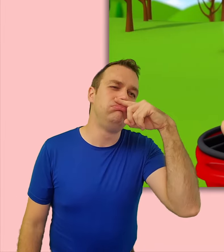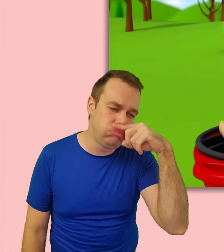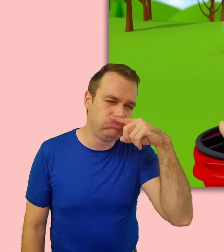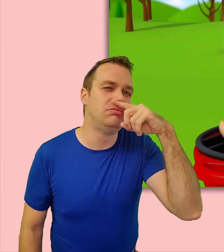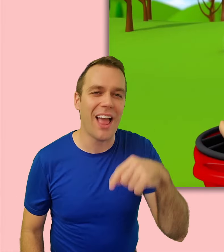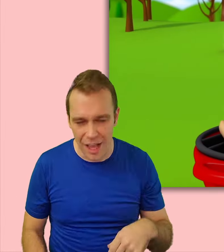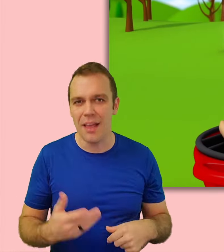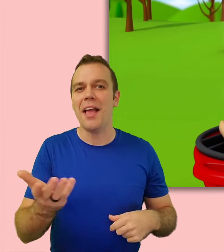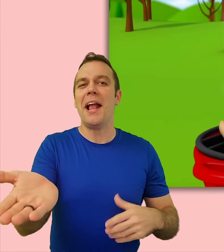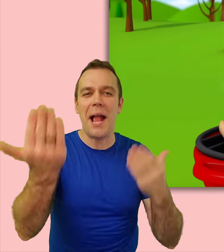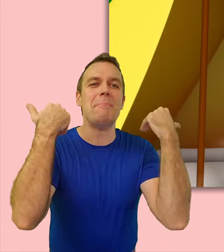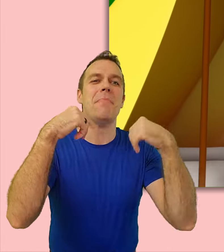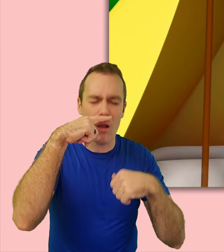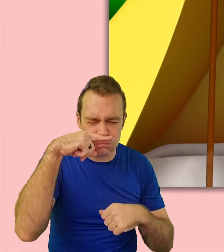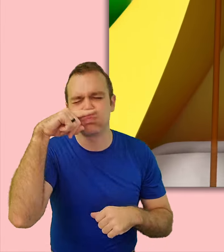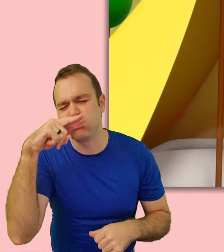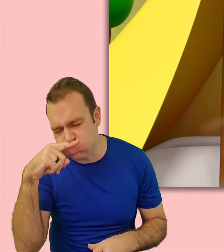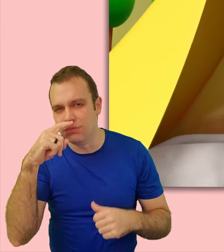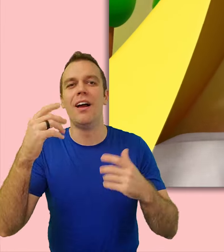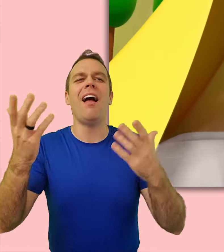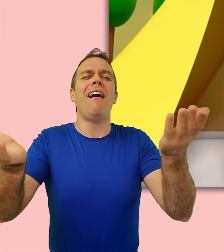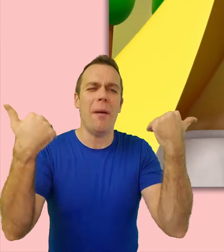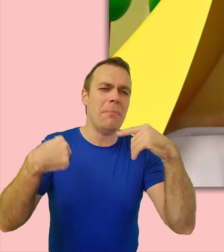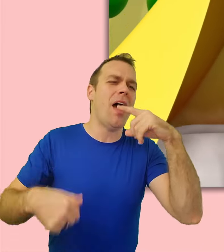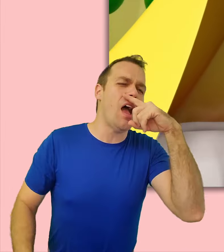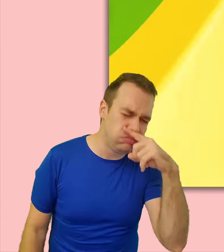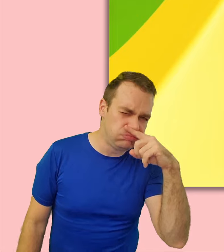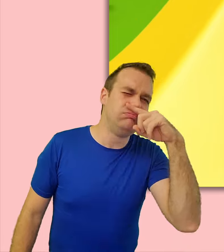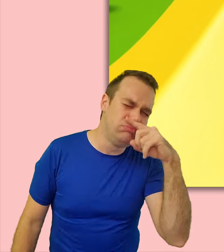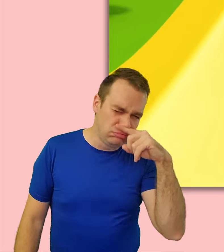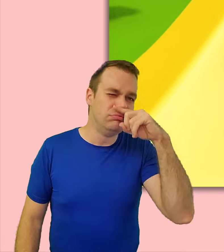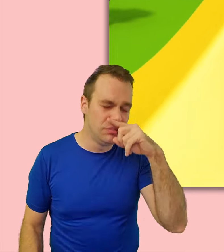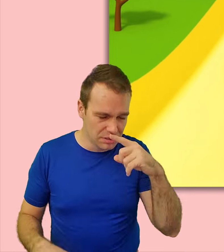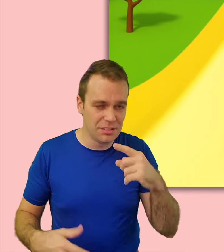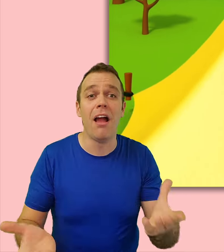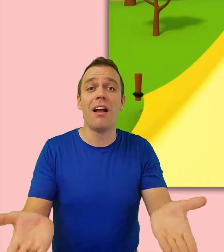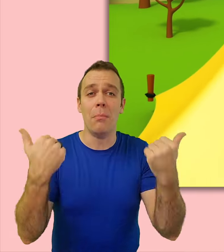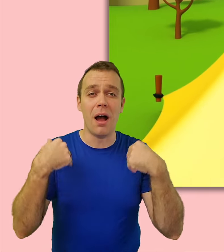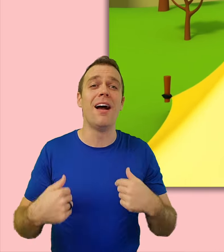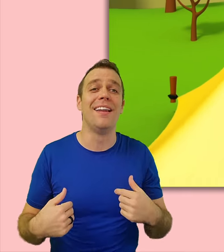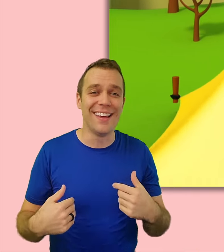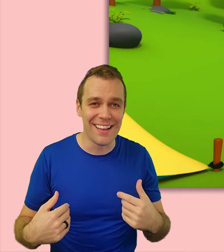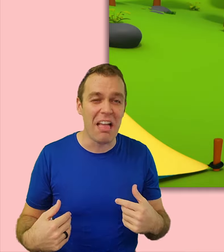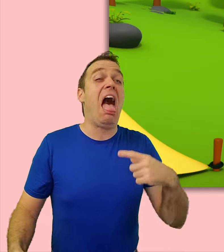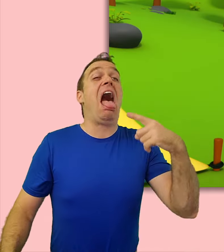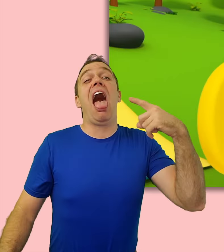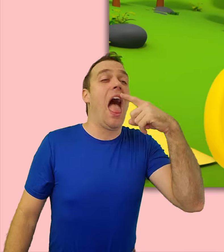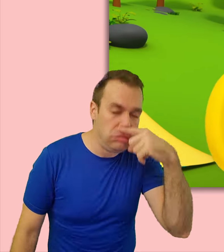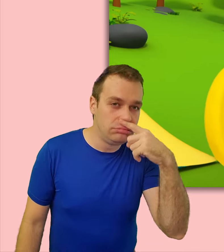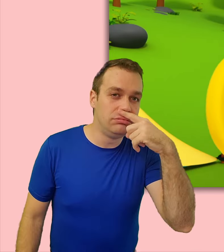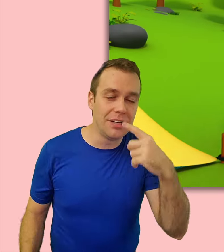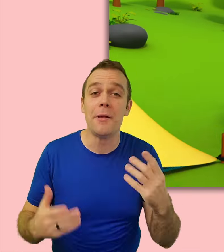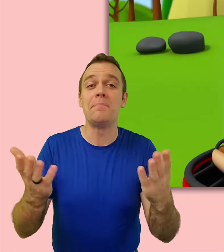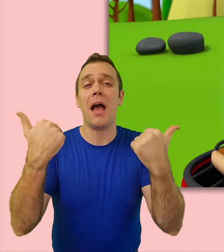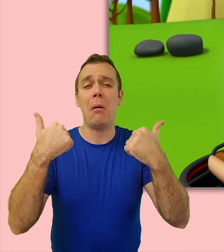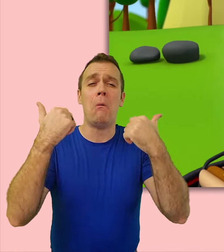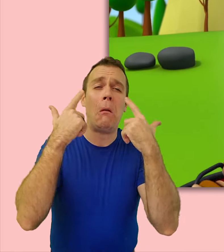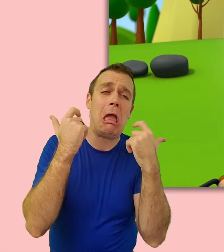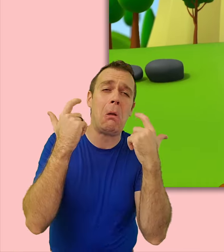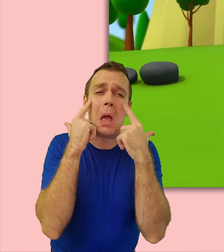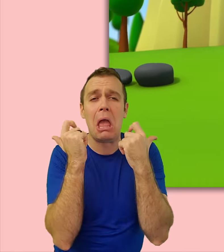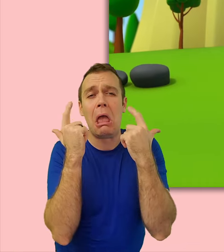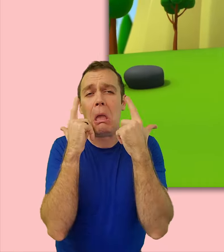a choo, a choo, a choo. Let's sneeze a choo, a choo, a choo. Let's sneeze a choo, a choo, a choo. Let's all sneeze.